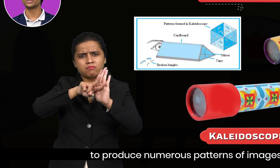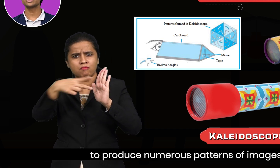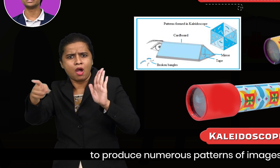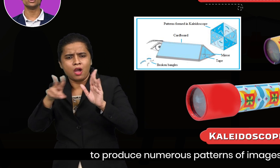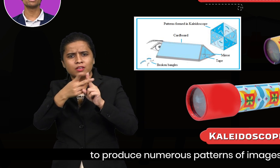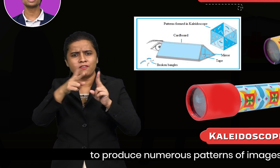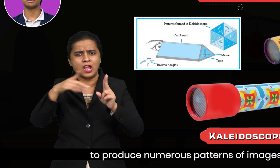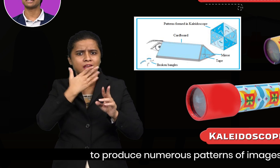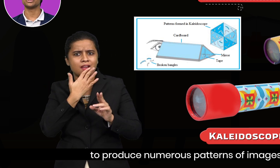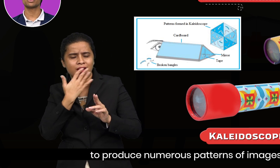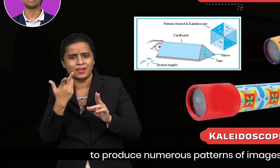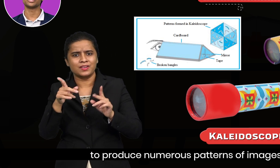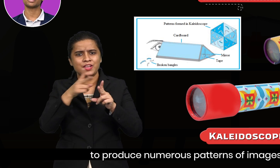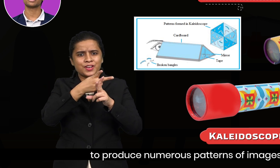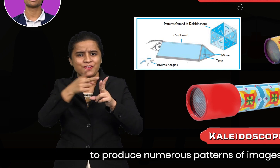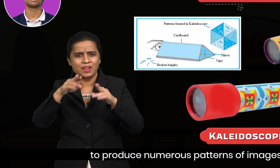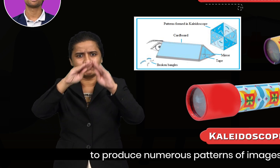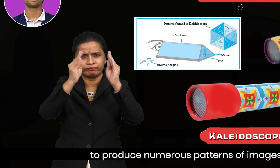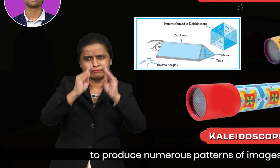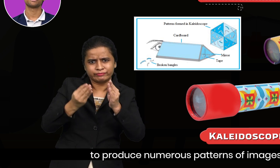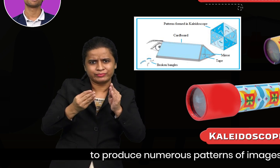to produce numerous patterns of images.